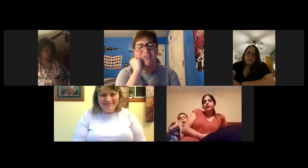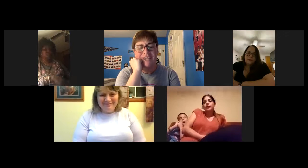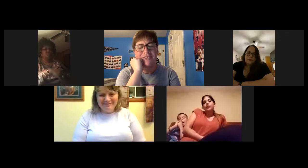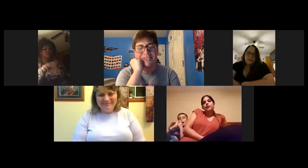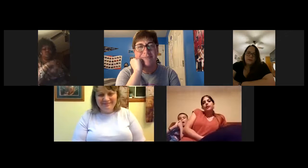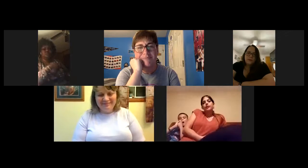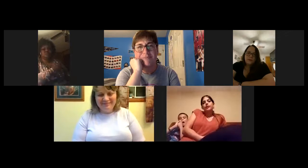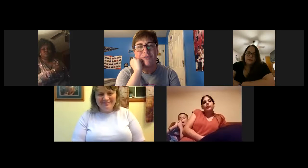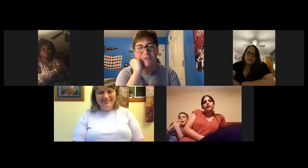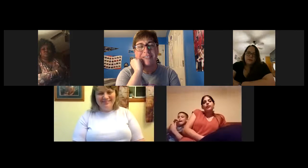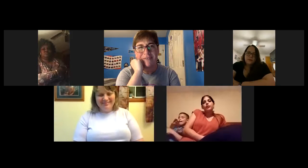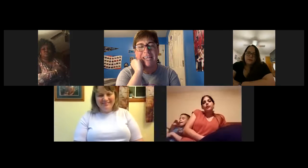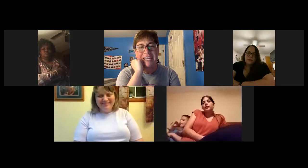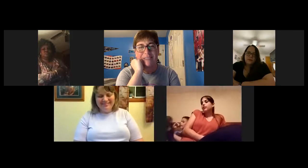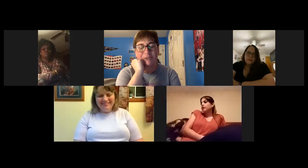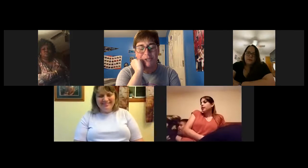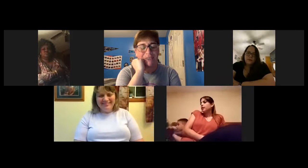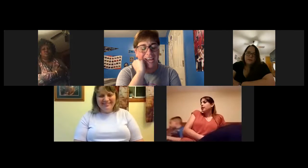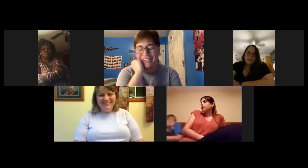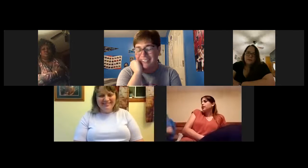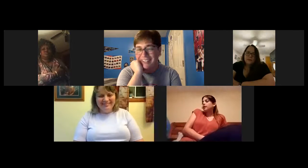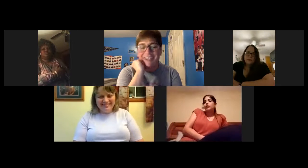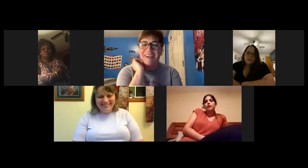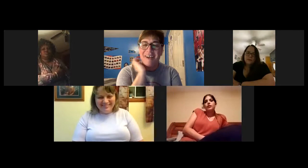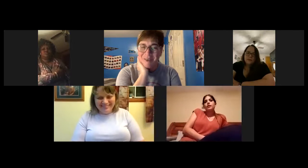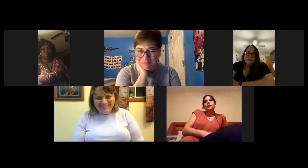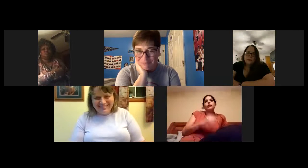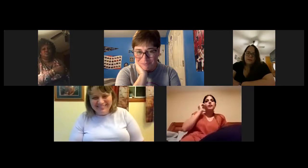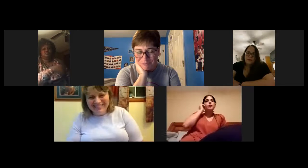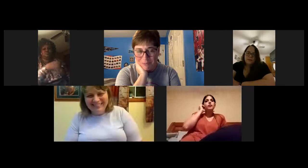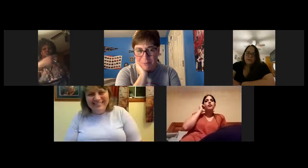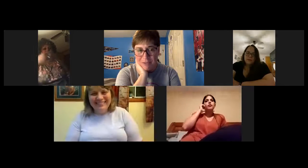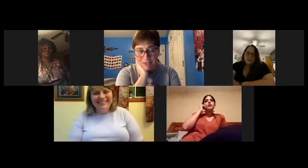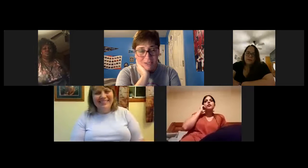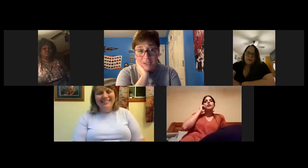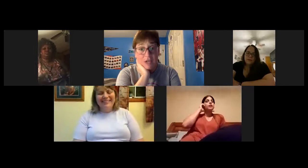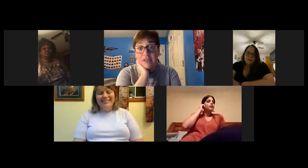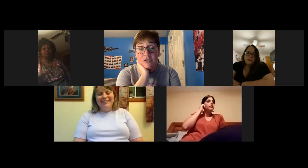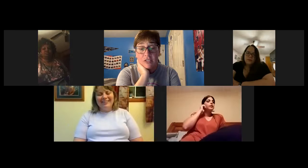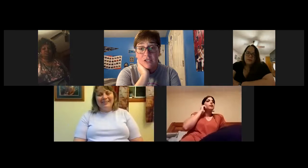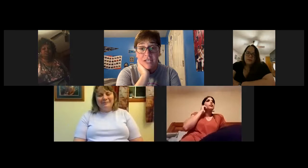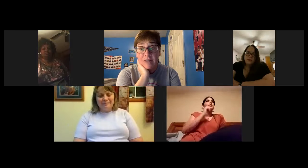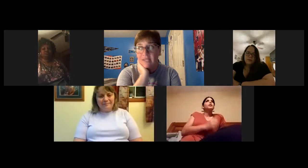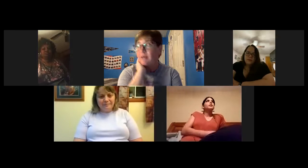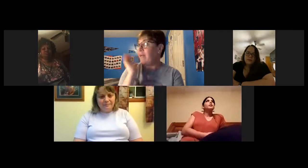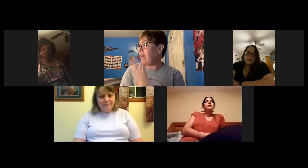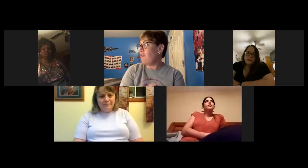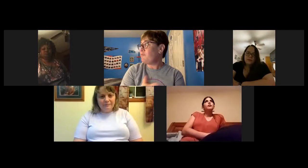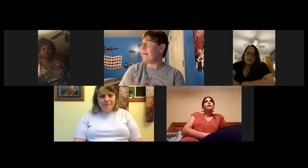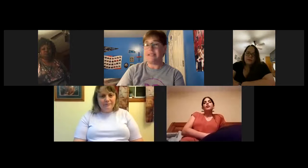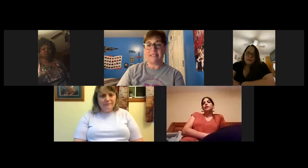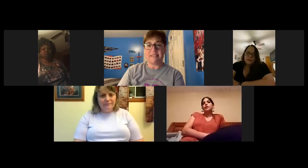have to do that just to prove to myself I can still do that. But, you know, and there's times I'm